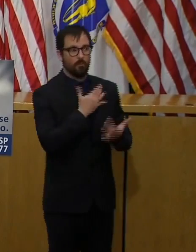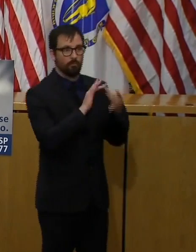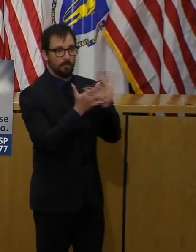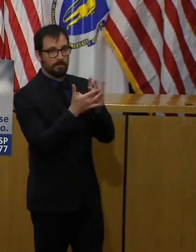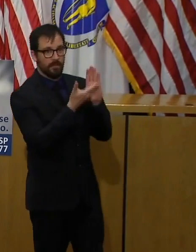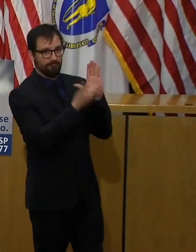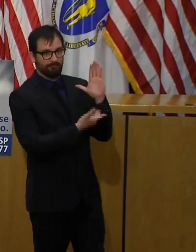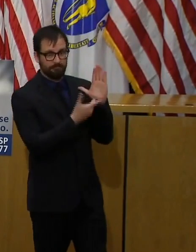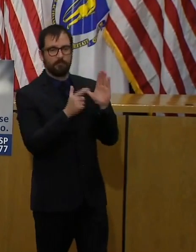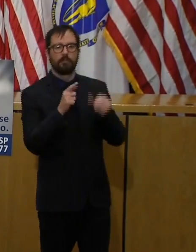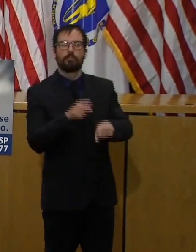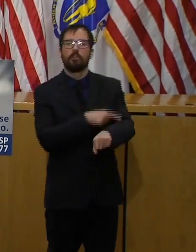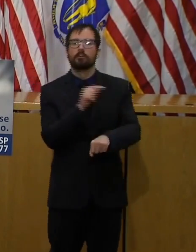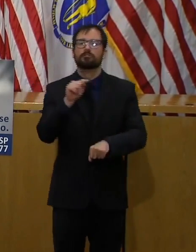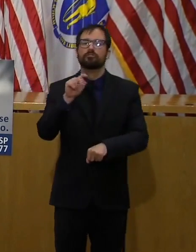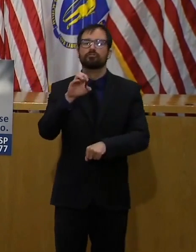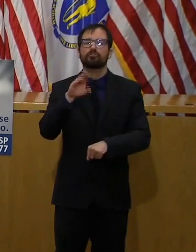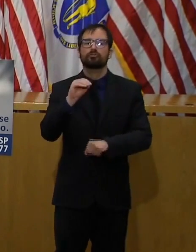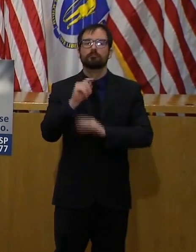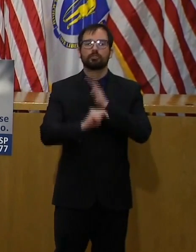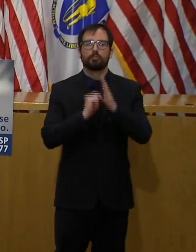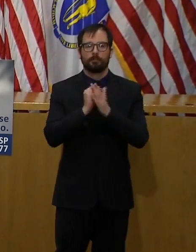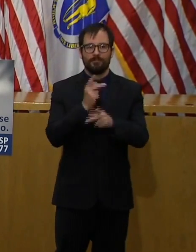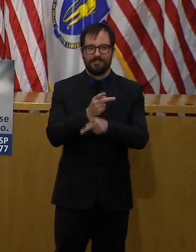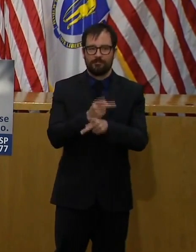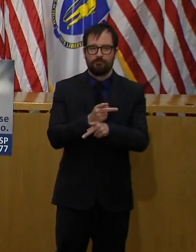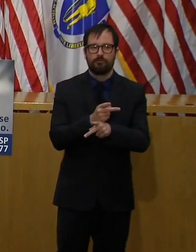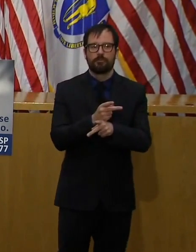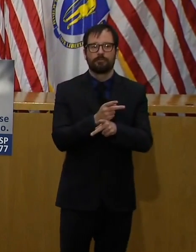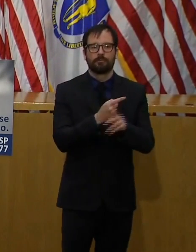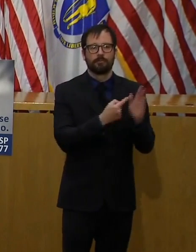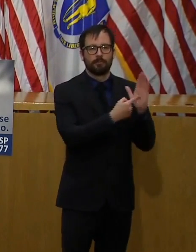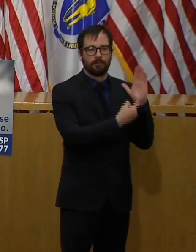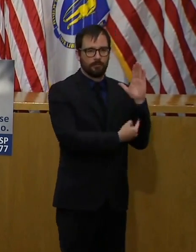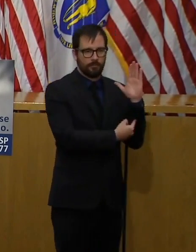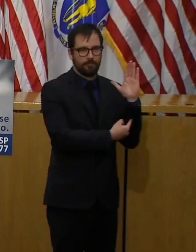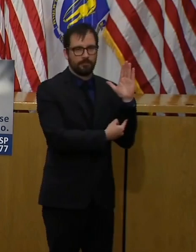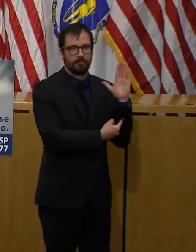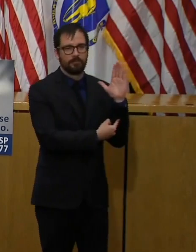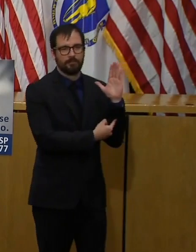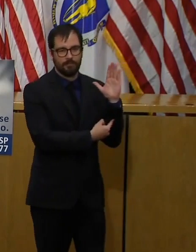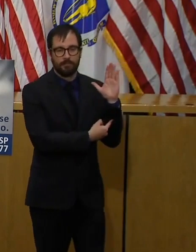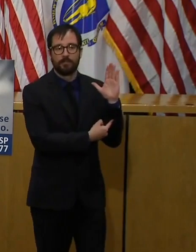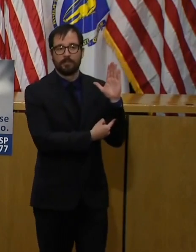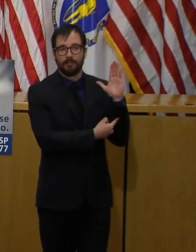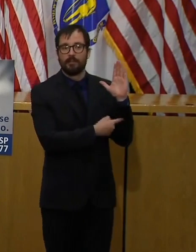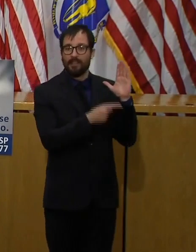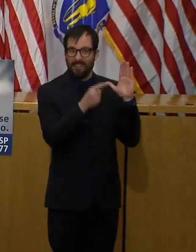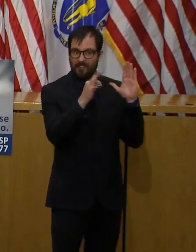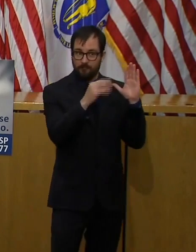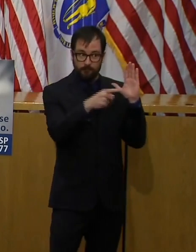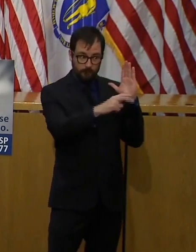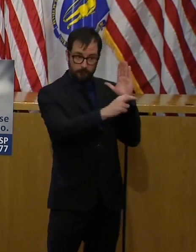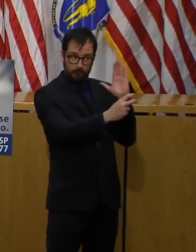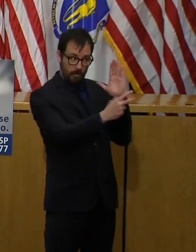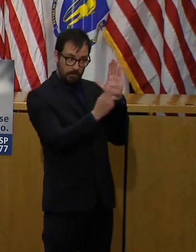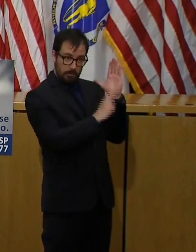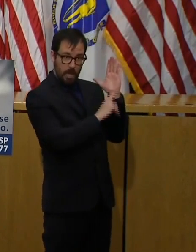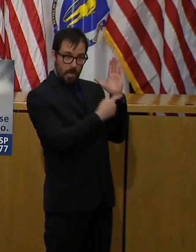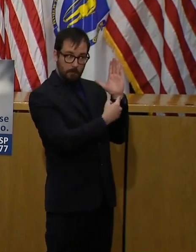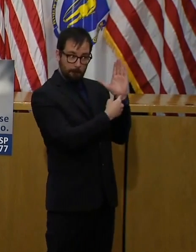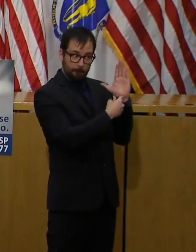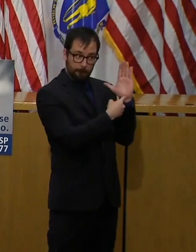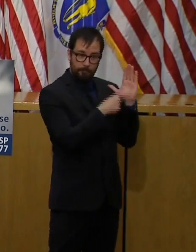pay them $1,000 hiring bonus if they actually went to work at that long-term care facility and they stayed there for a certain period of time. So